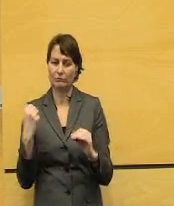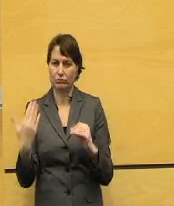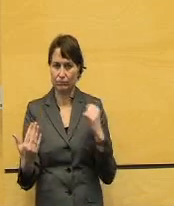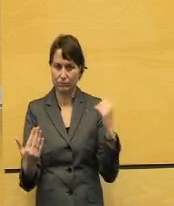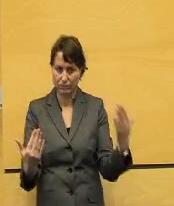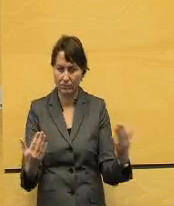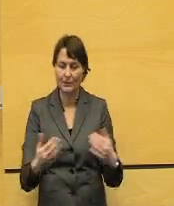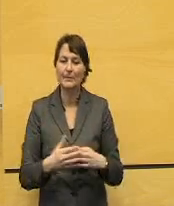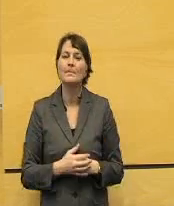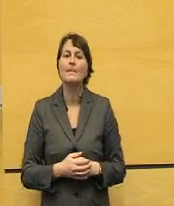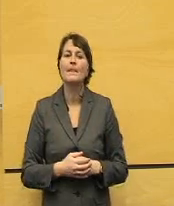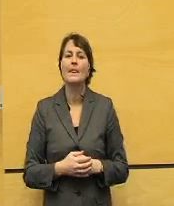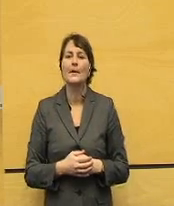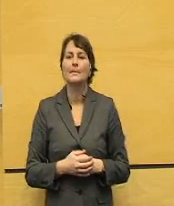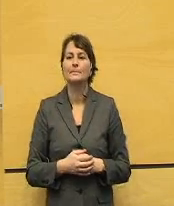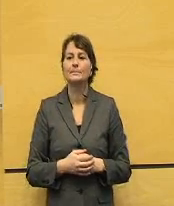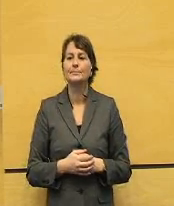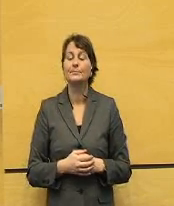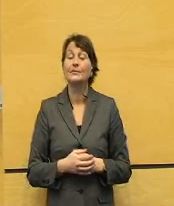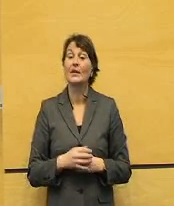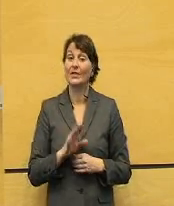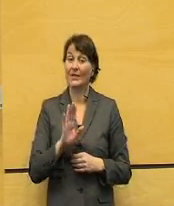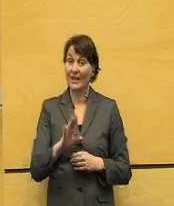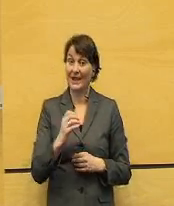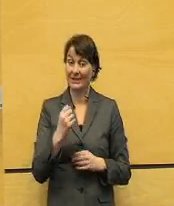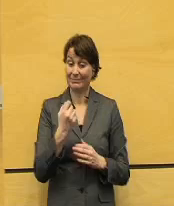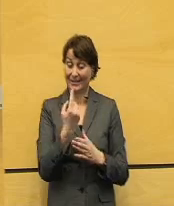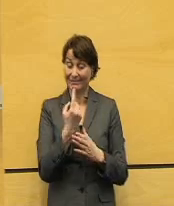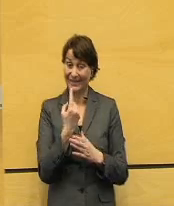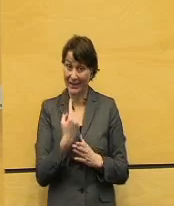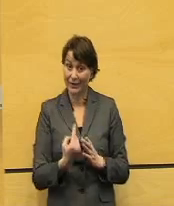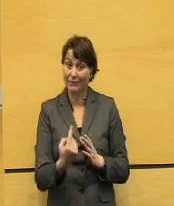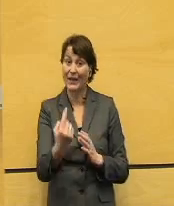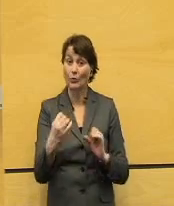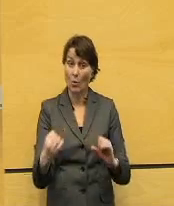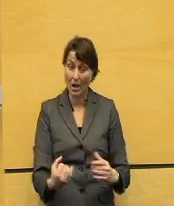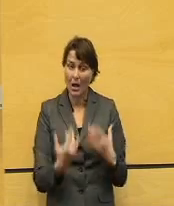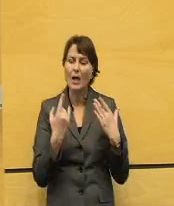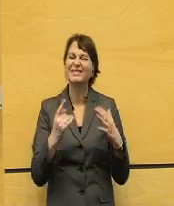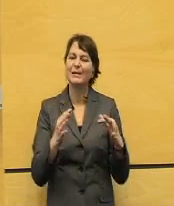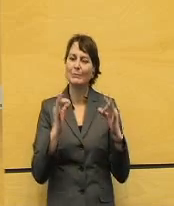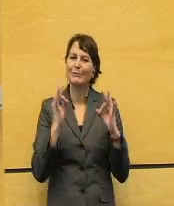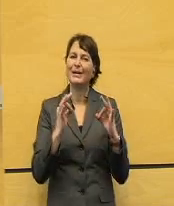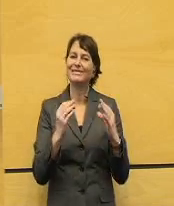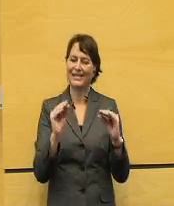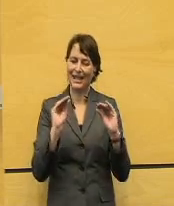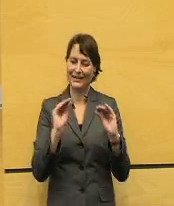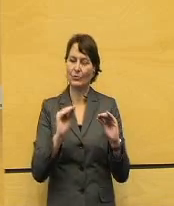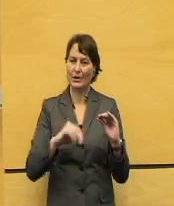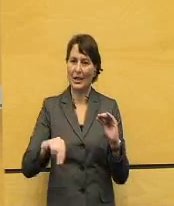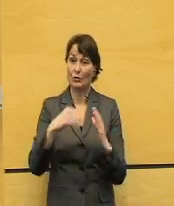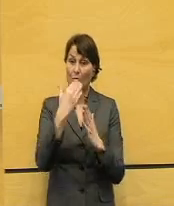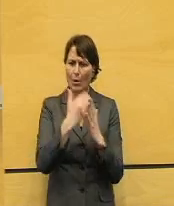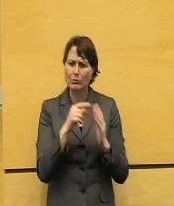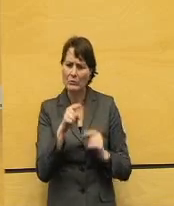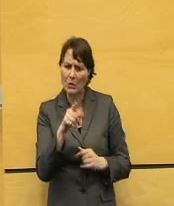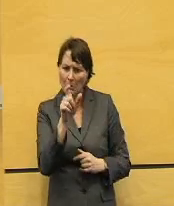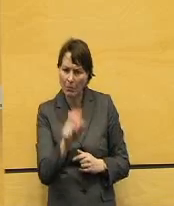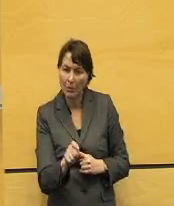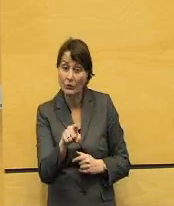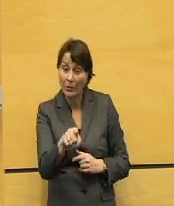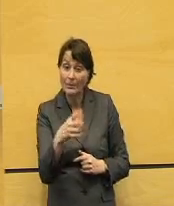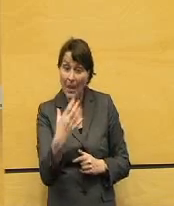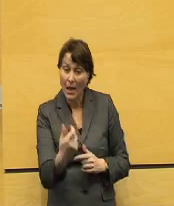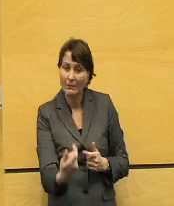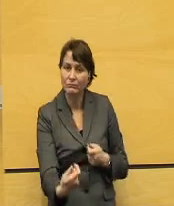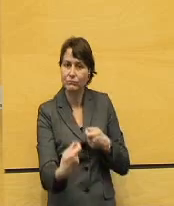through the individualized education program development. to meet the special need of each